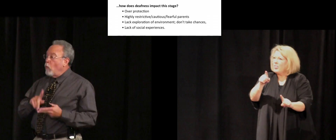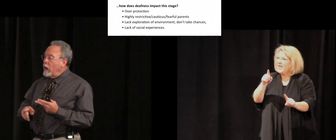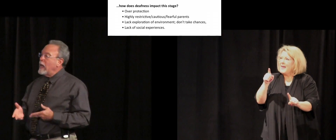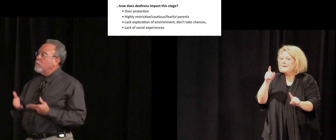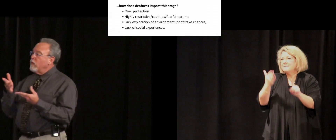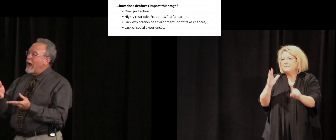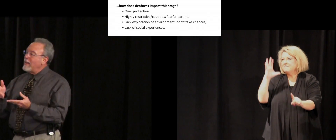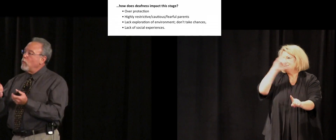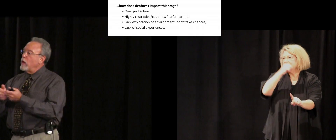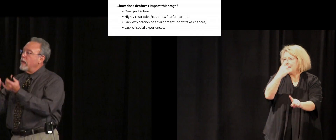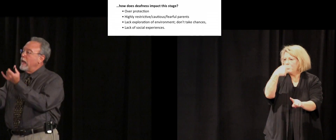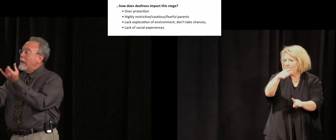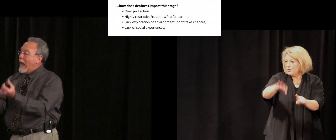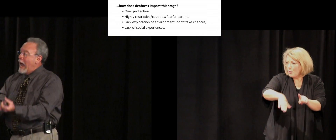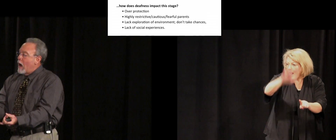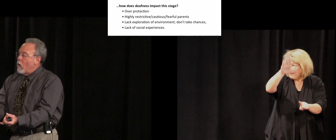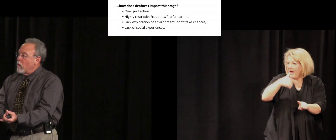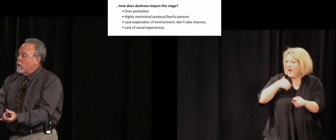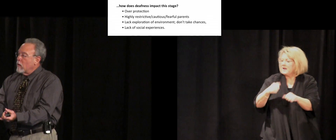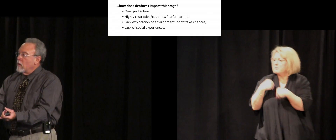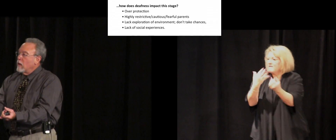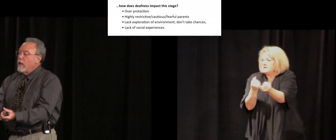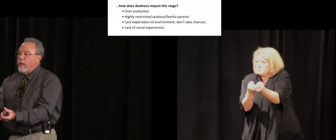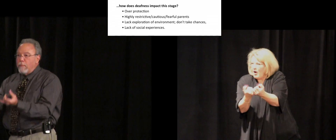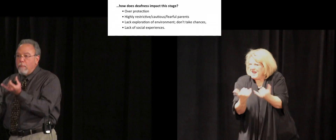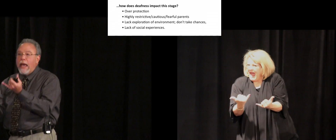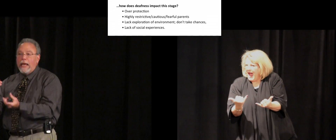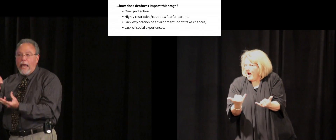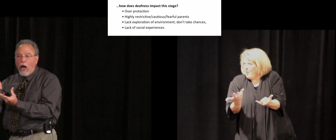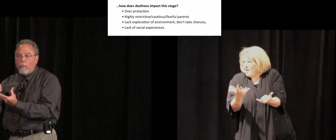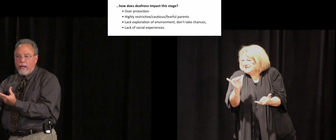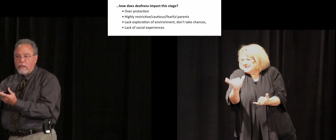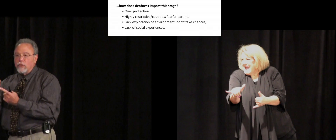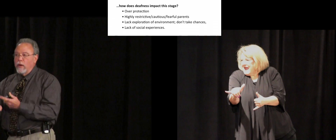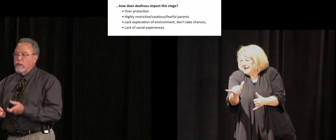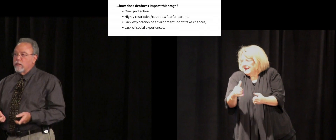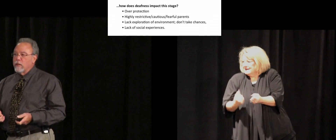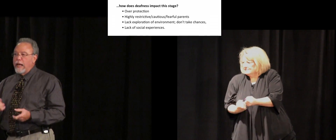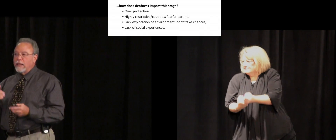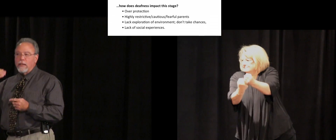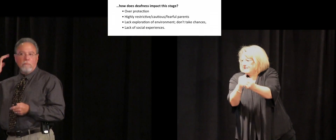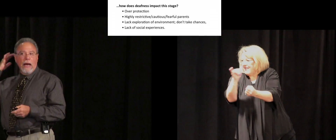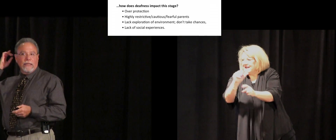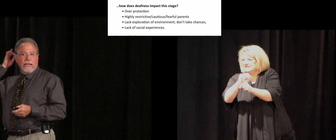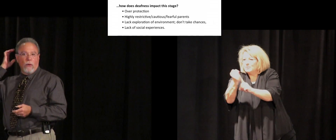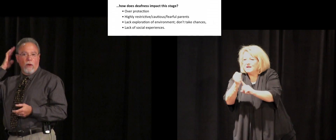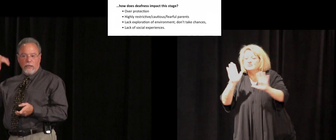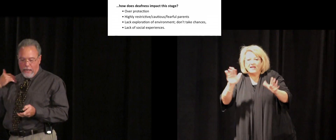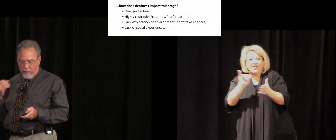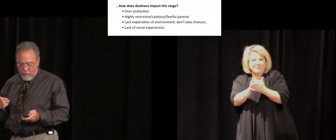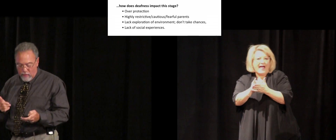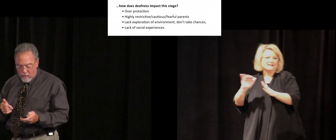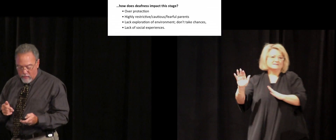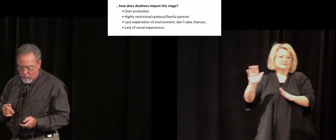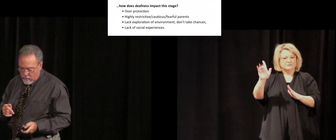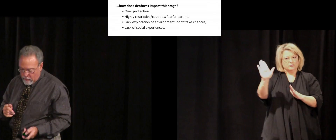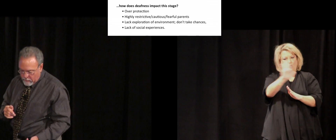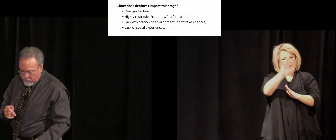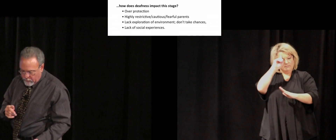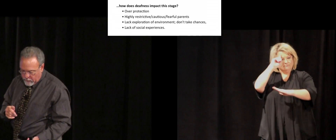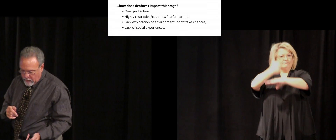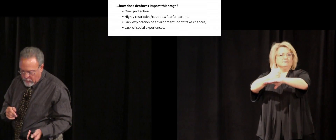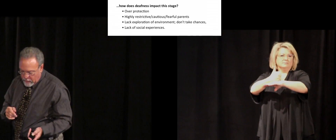good, instead of, well, let's see, do I get a positive or a negative if I do that? That stage of development